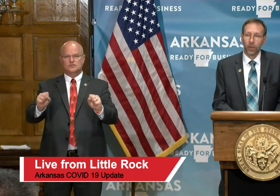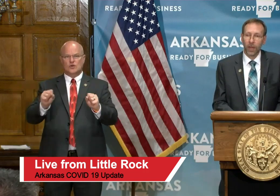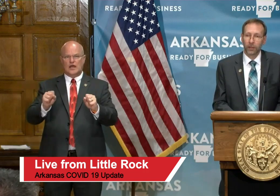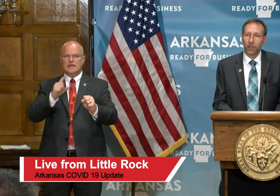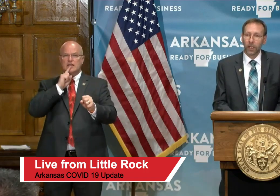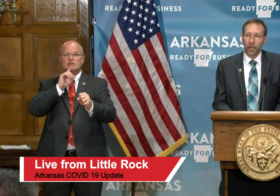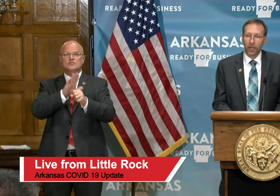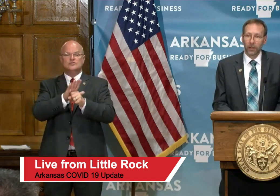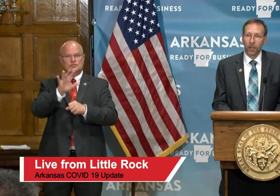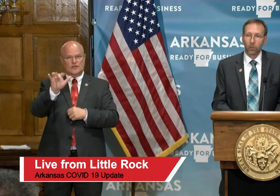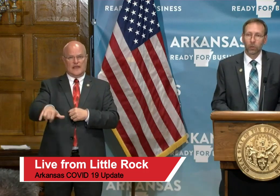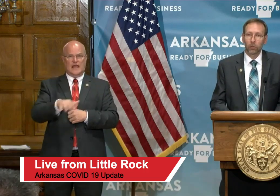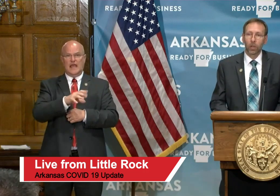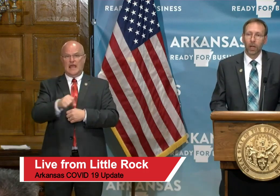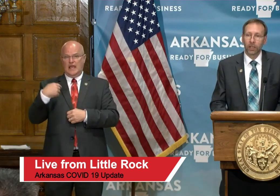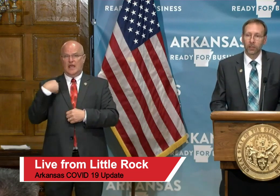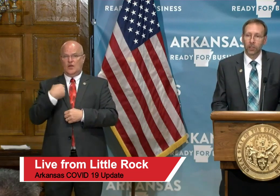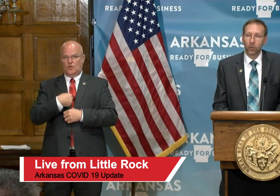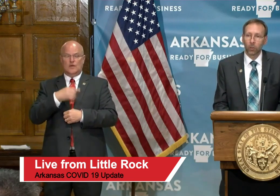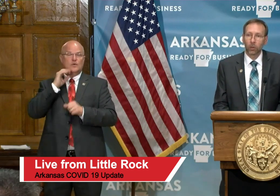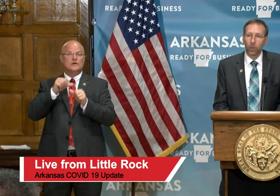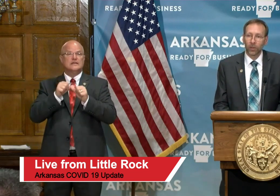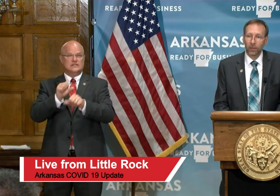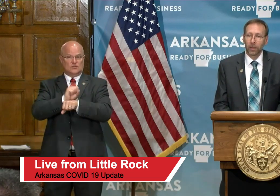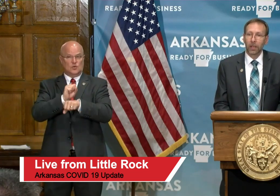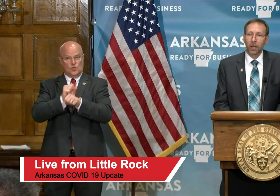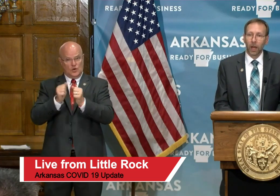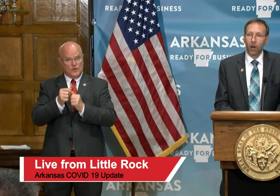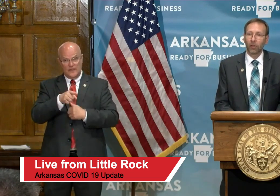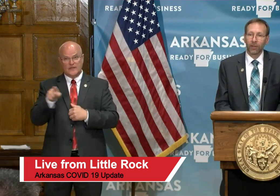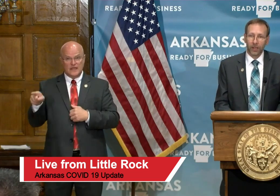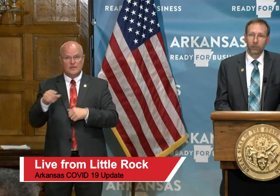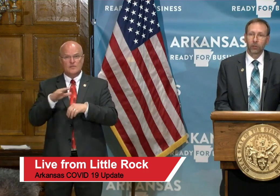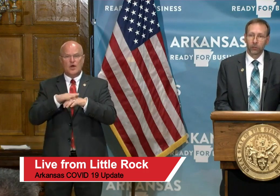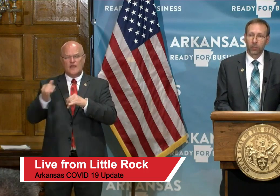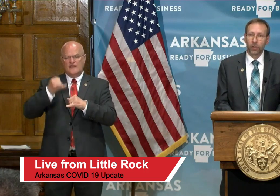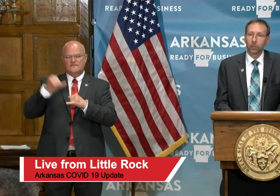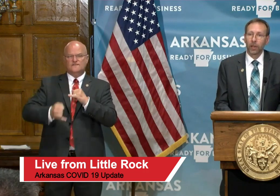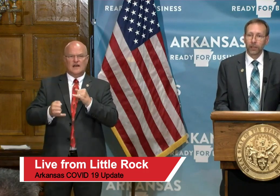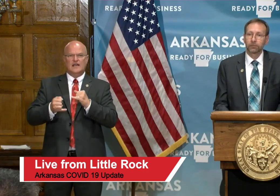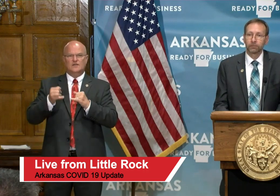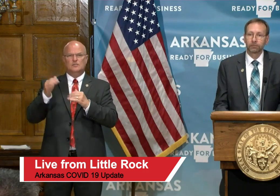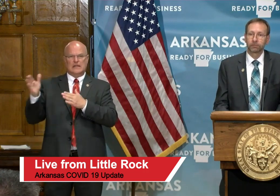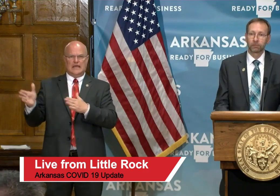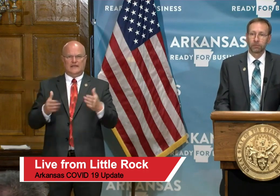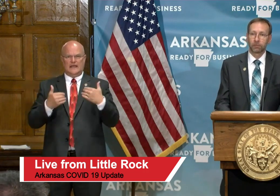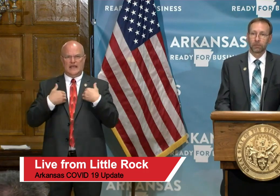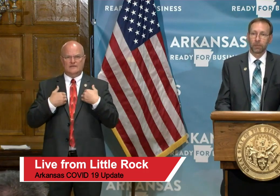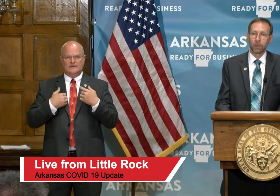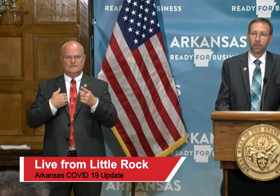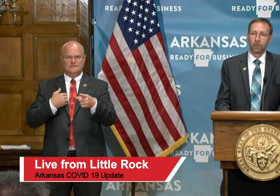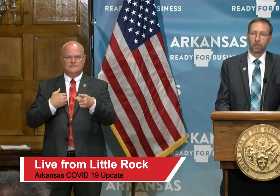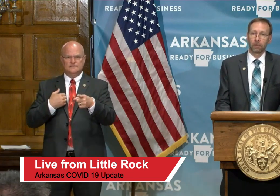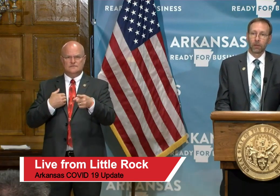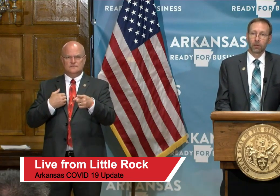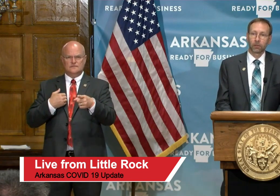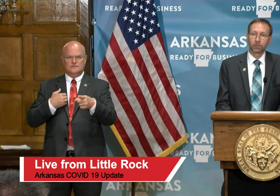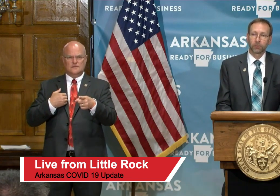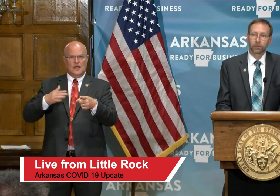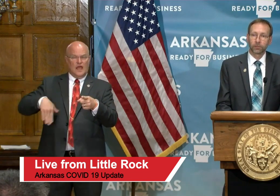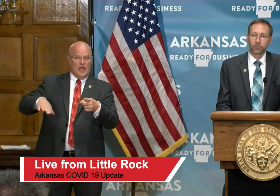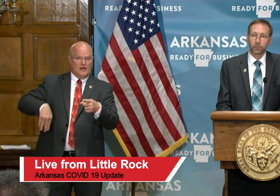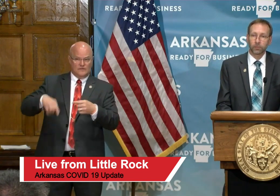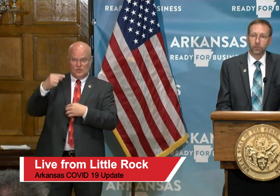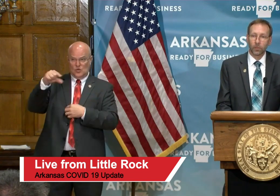and ensure that, and we'll continue to work with them on the final version of their plan. So they haven't been given the